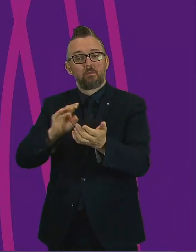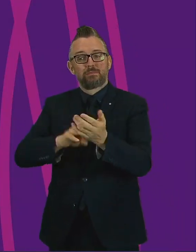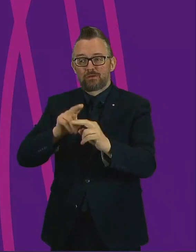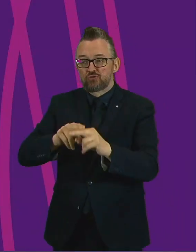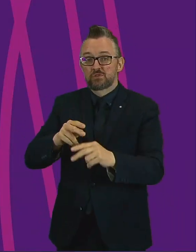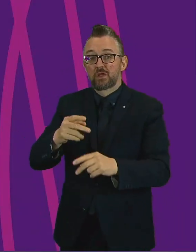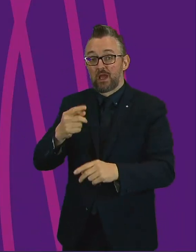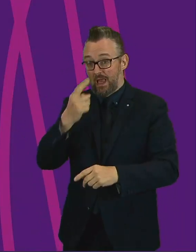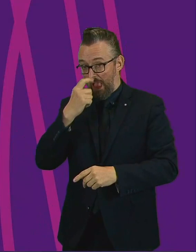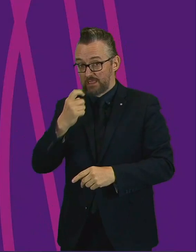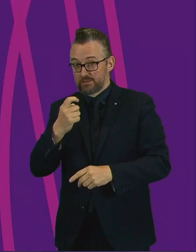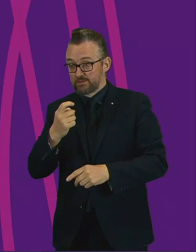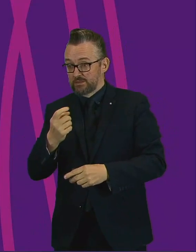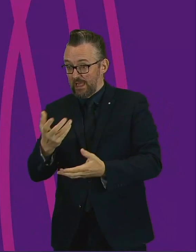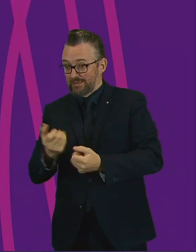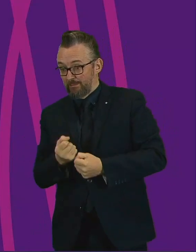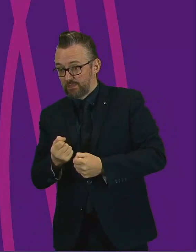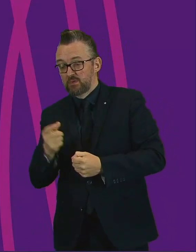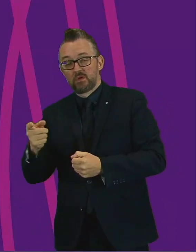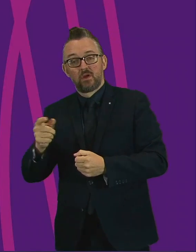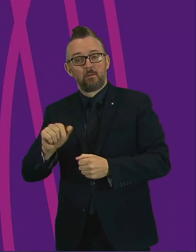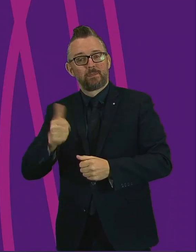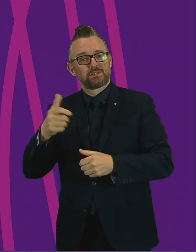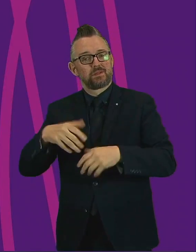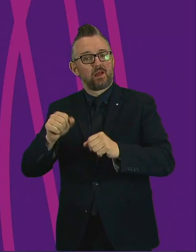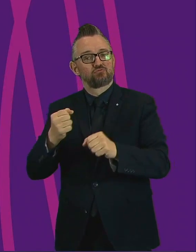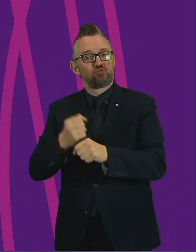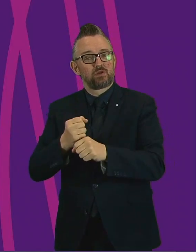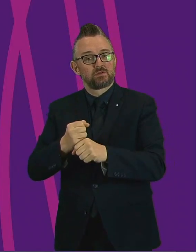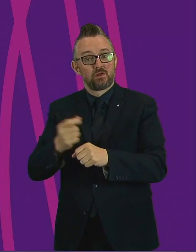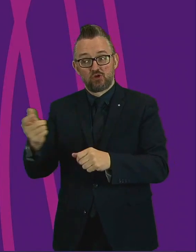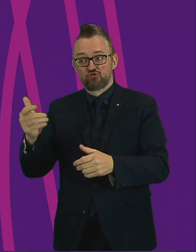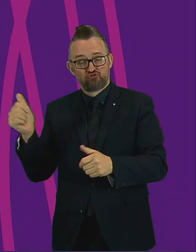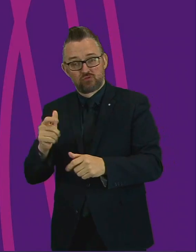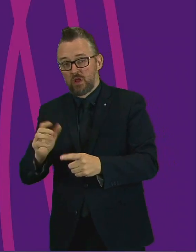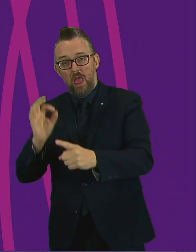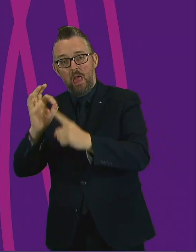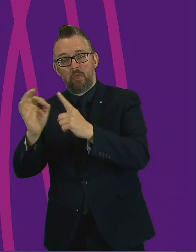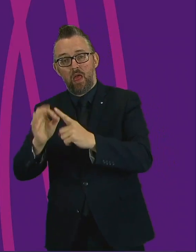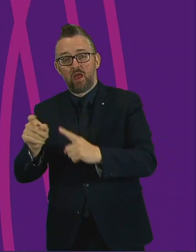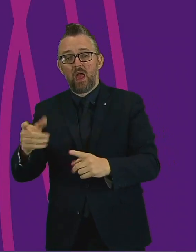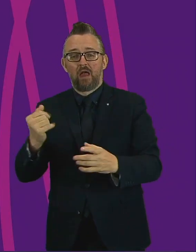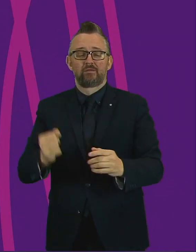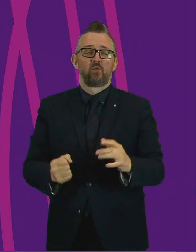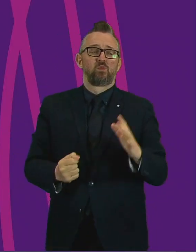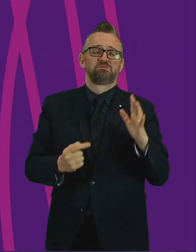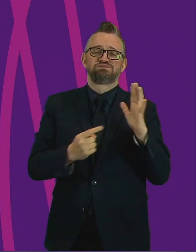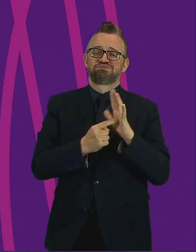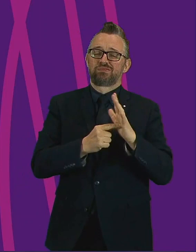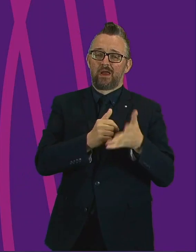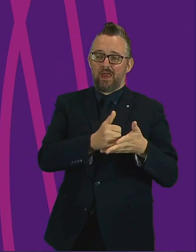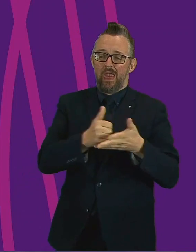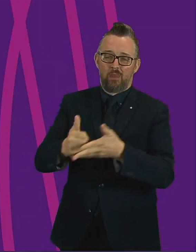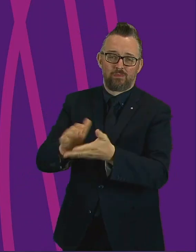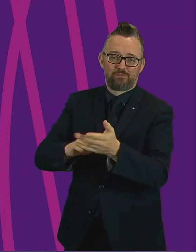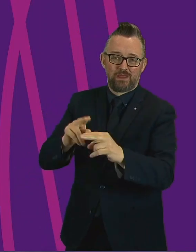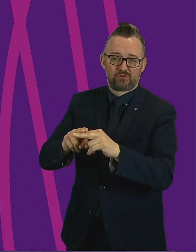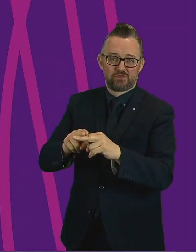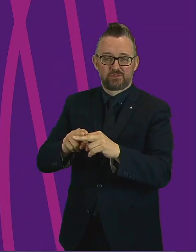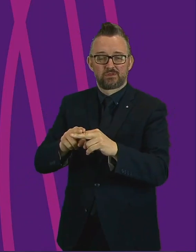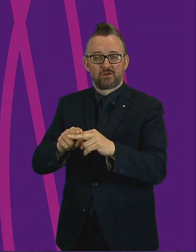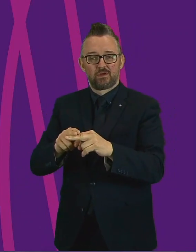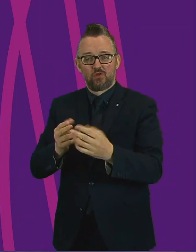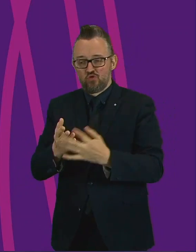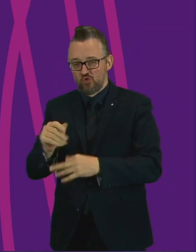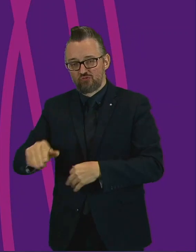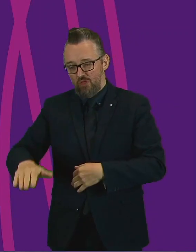Start grant are aware of it and apply for it, because it provides critical help and support for parents at key stages of